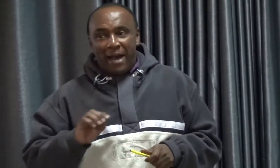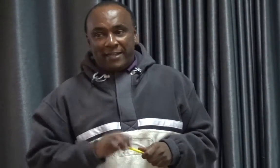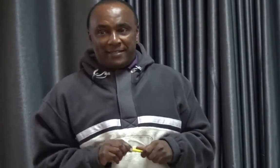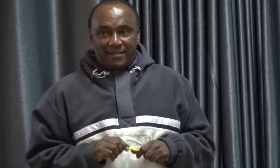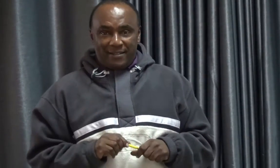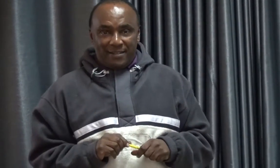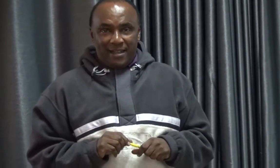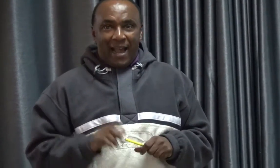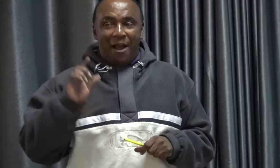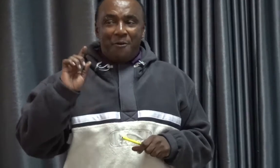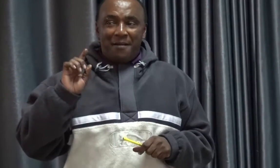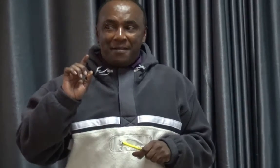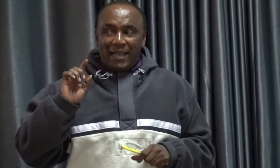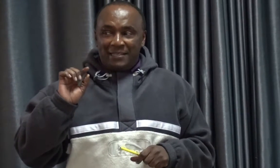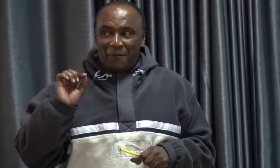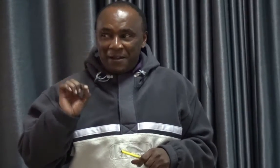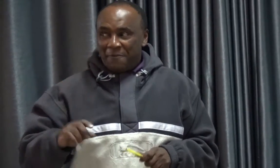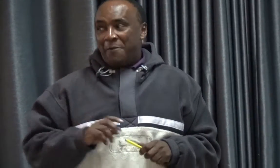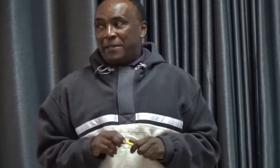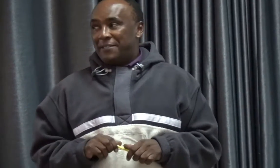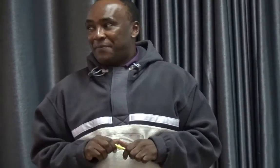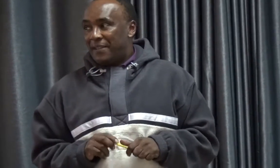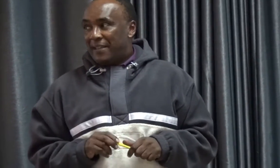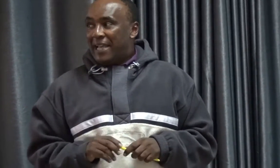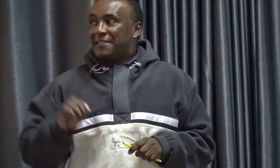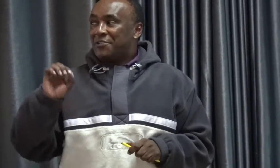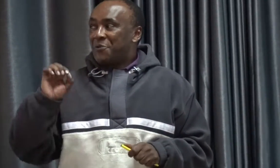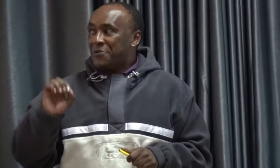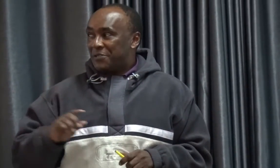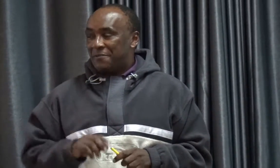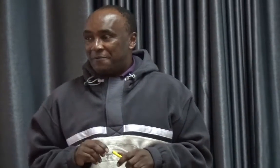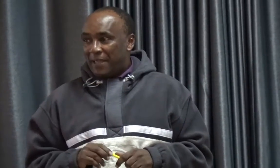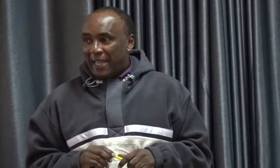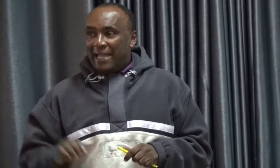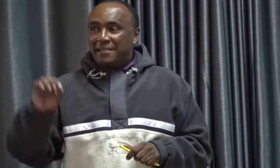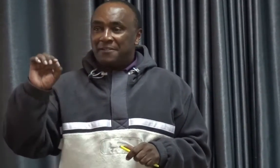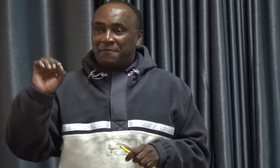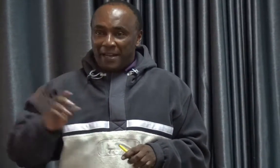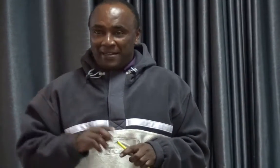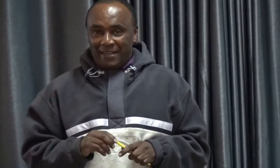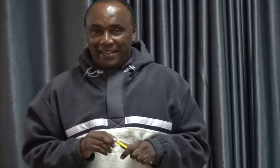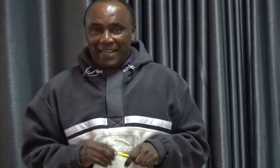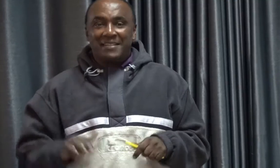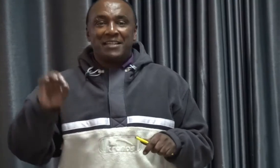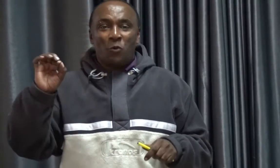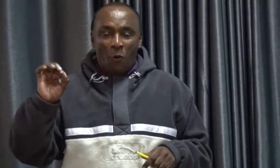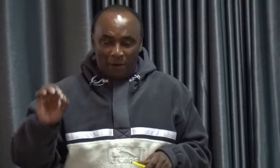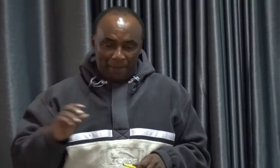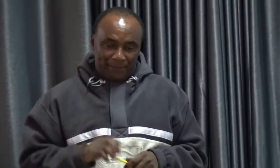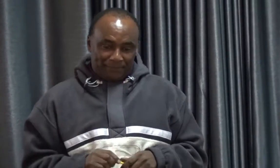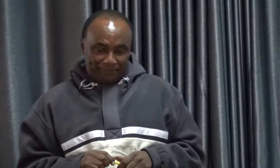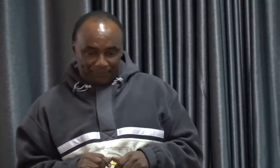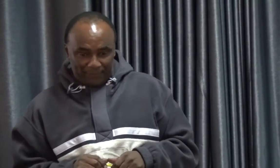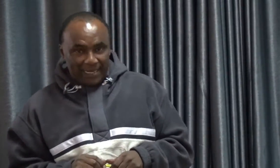Physical barriers. How is our environment? Is it conducive? Is it friendly? Is it